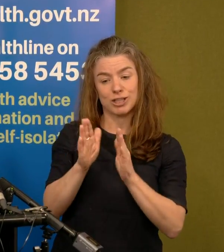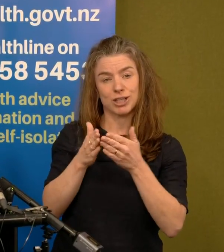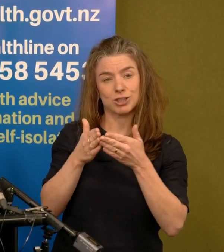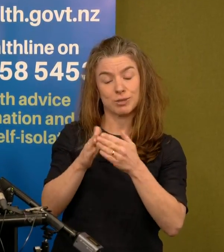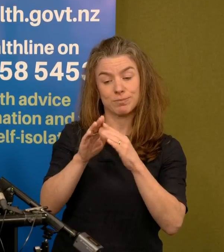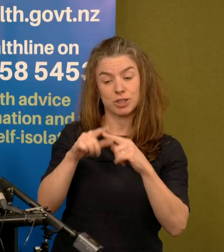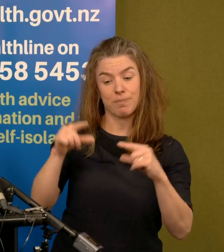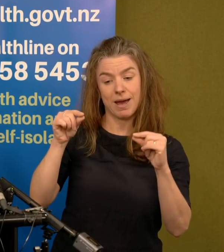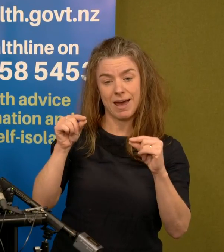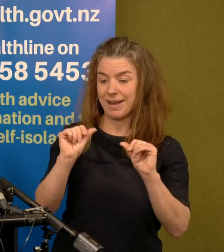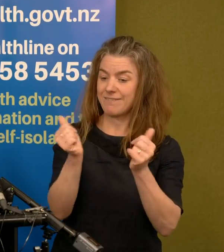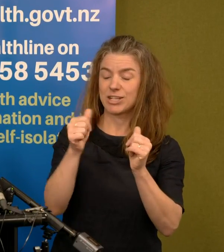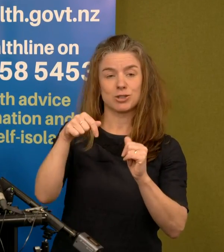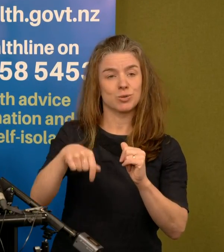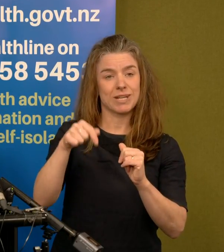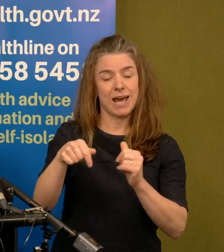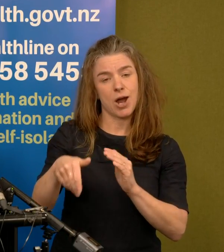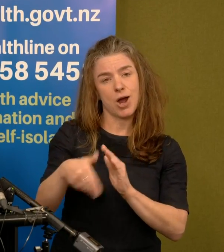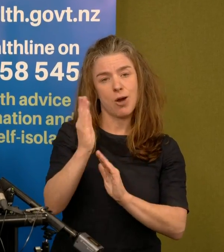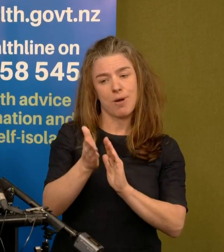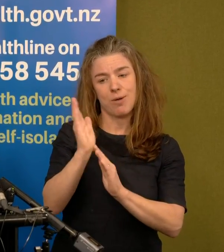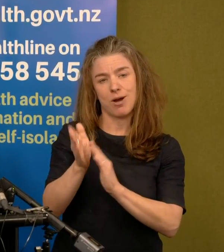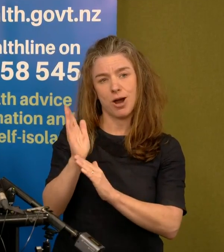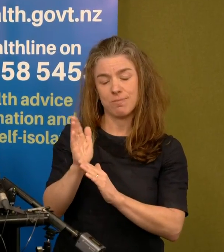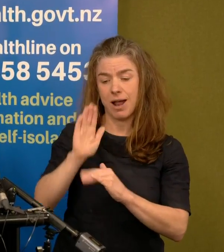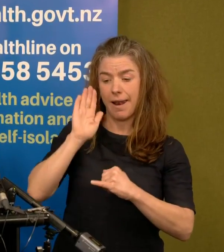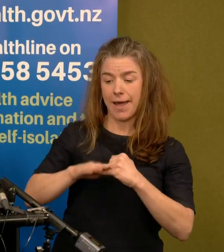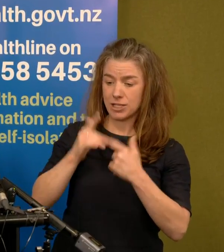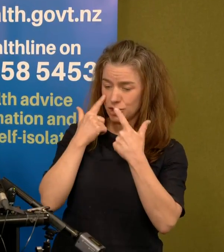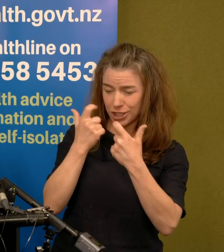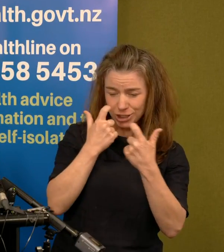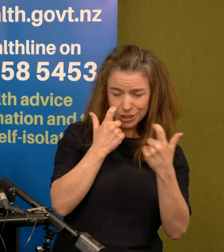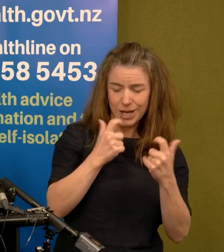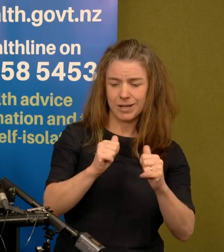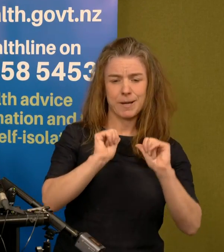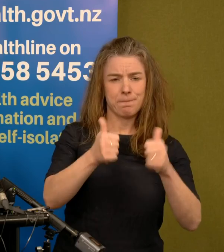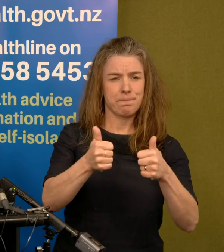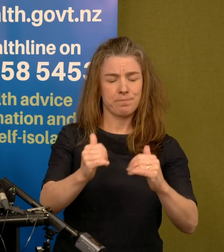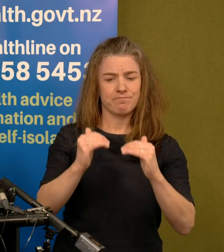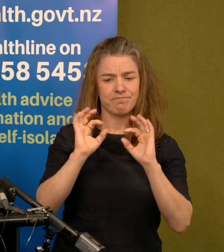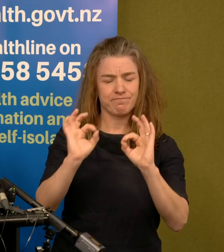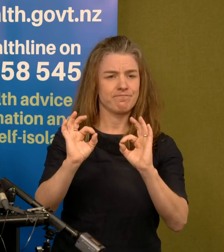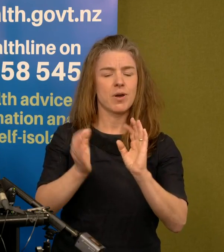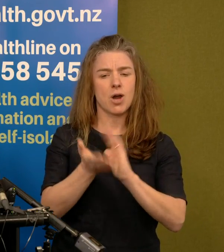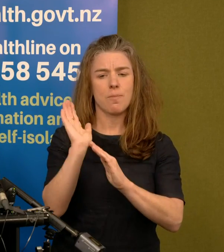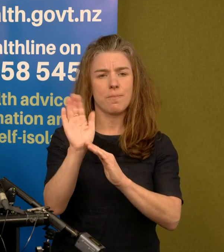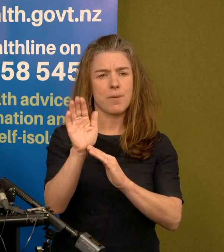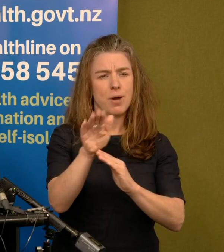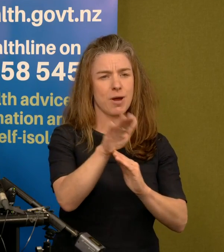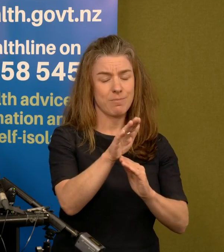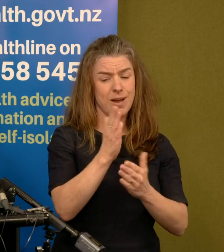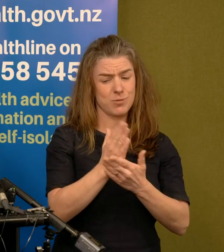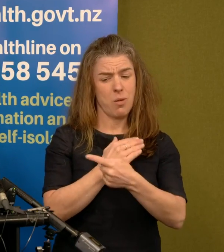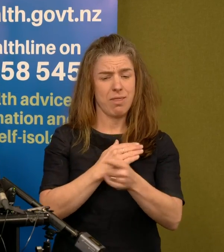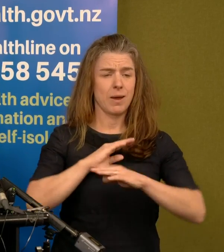isolation today. They've had final checks. They are all fine and have been released to go back to their homes. I'm sure they are